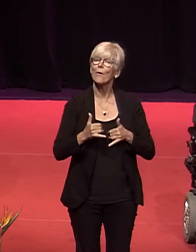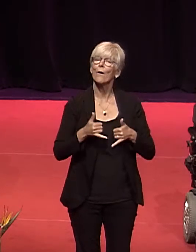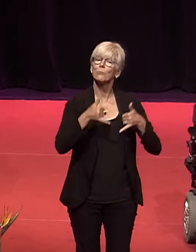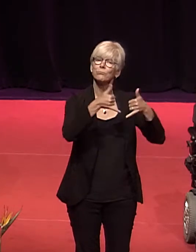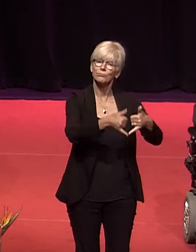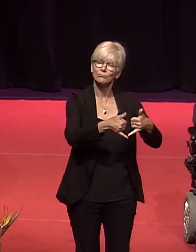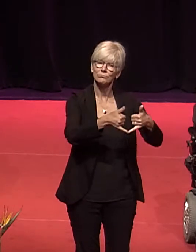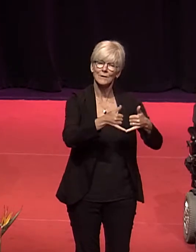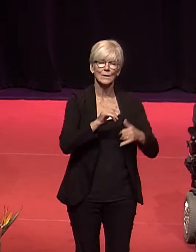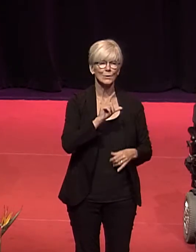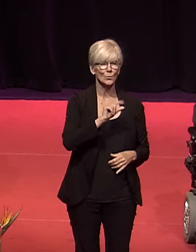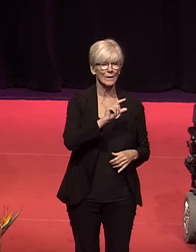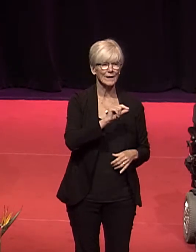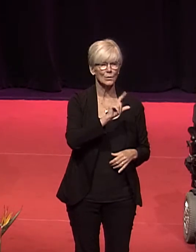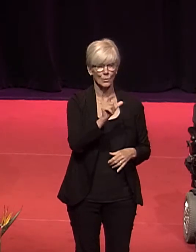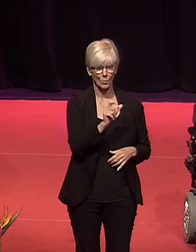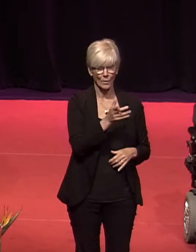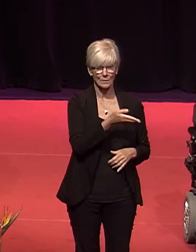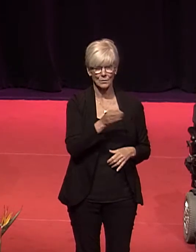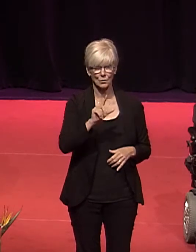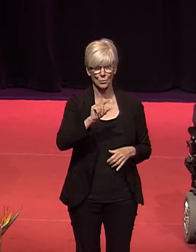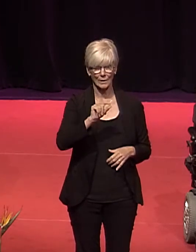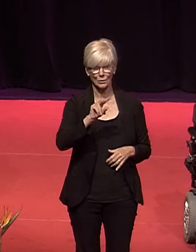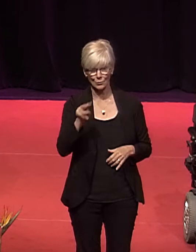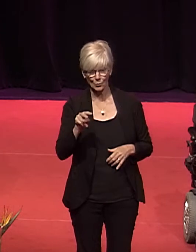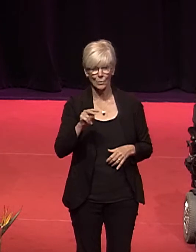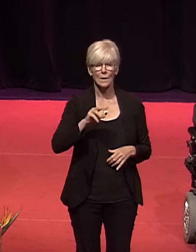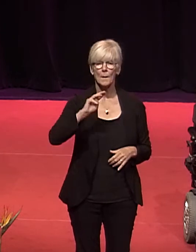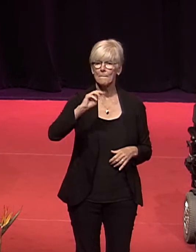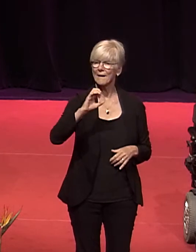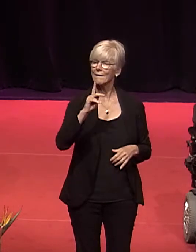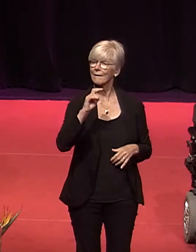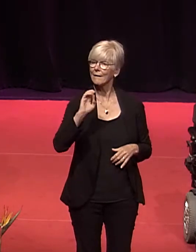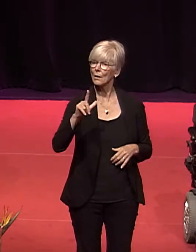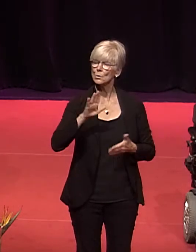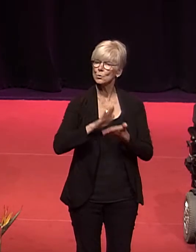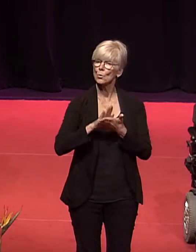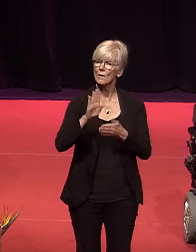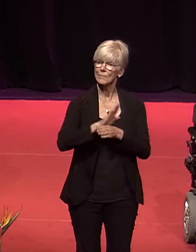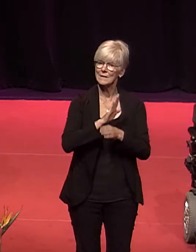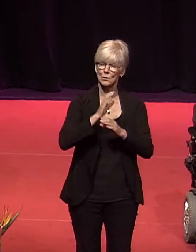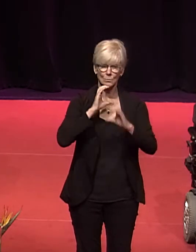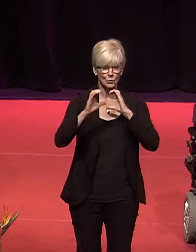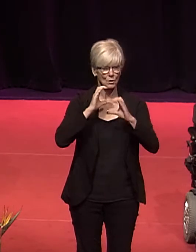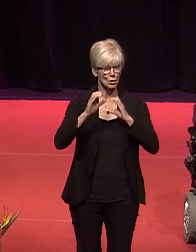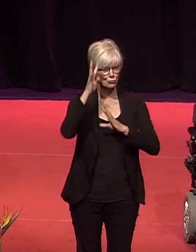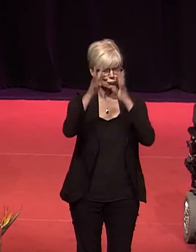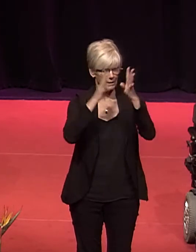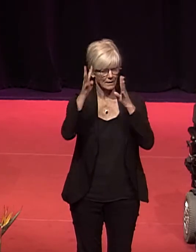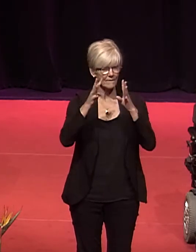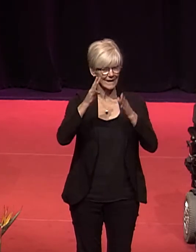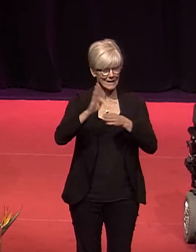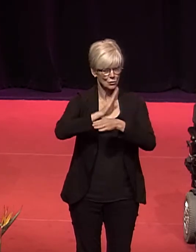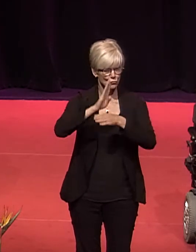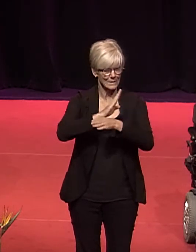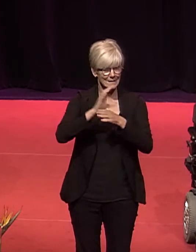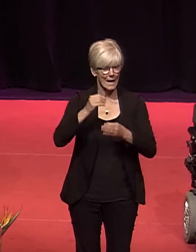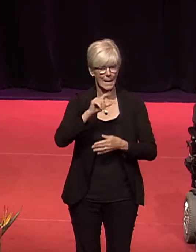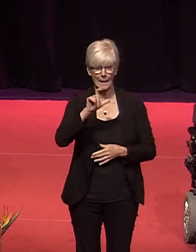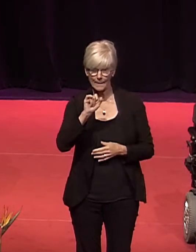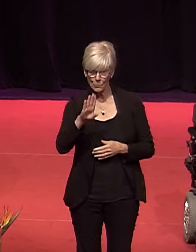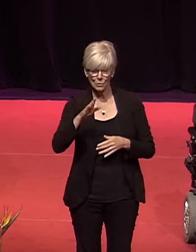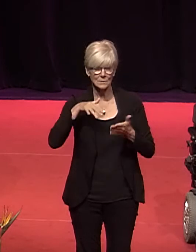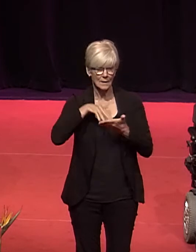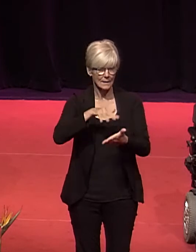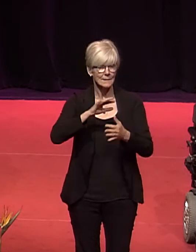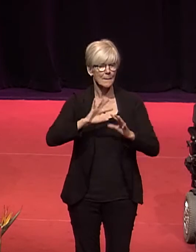the 2021-22 McKeel School of Business, School of Communications, Creative Industries, and Liberal Studies Medal to